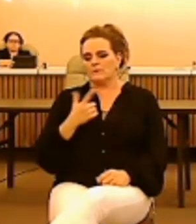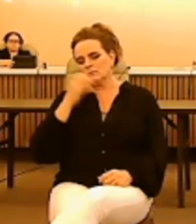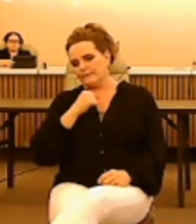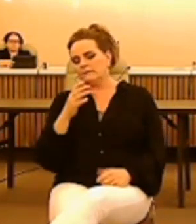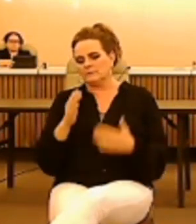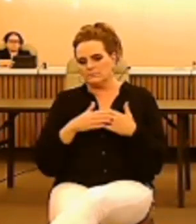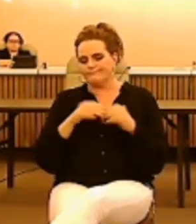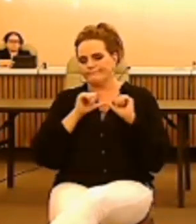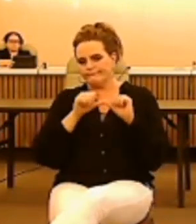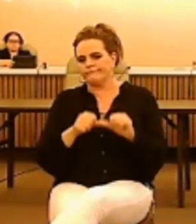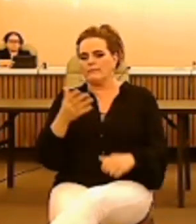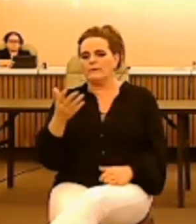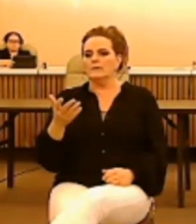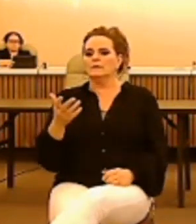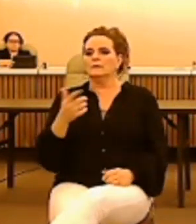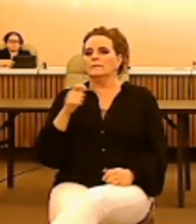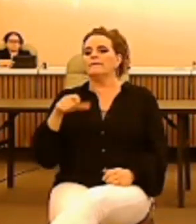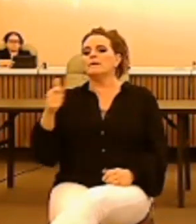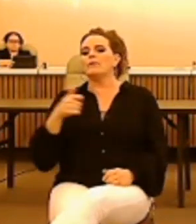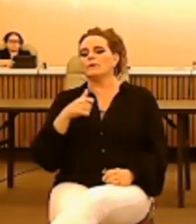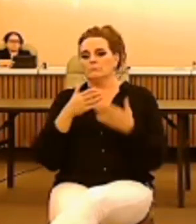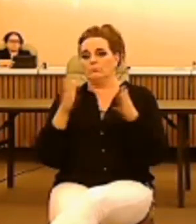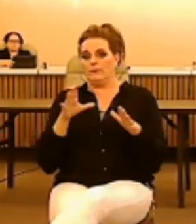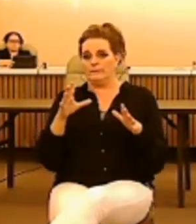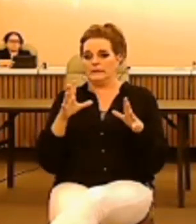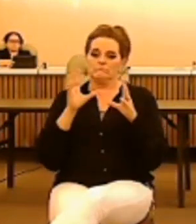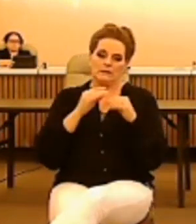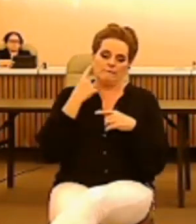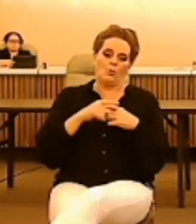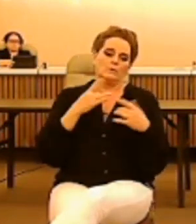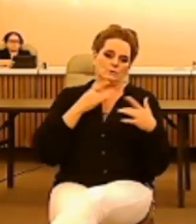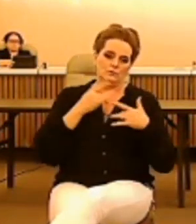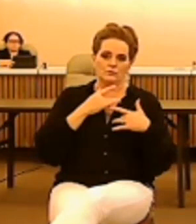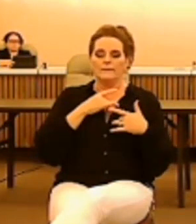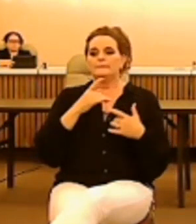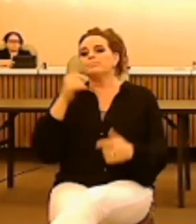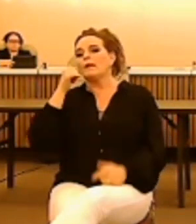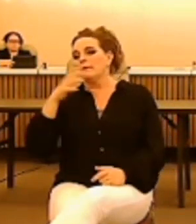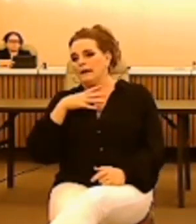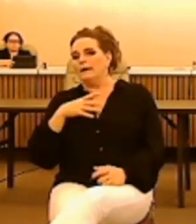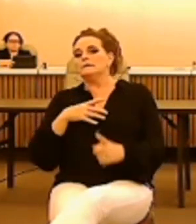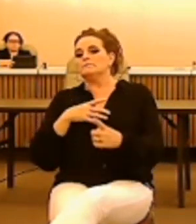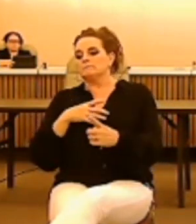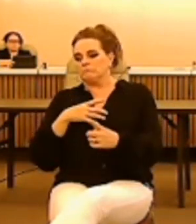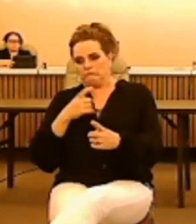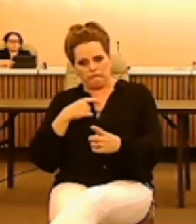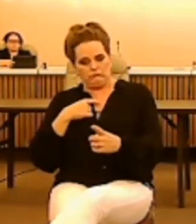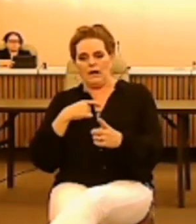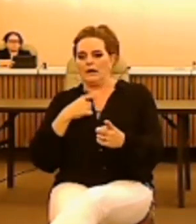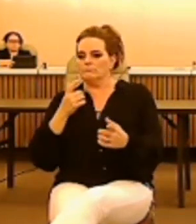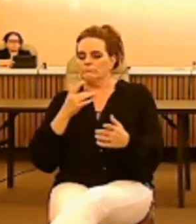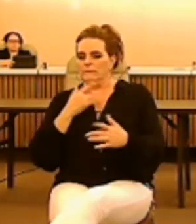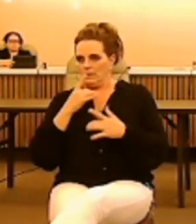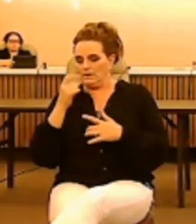site plan, you'll have another crack at a public hearing for concerns. The gentleman with the landscaping look forward on my plans.